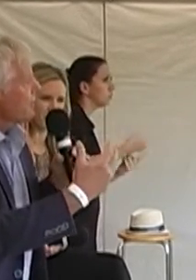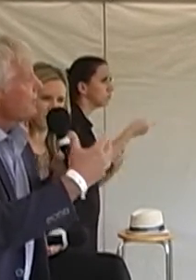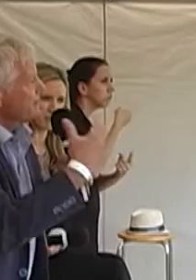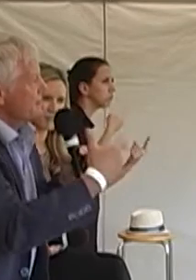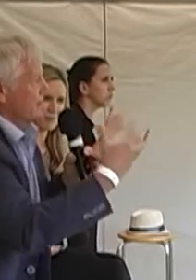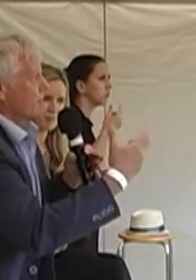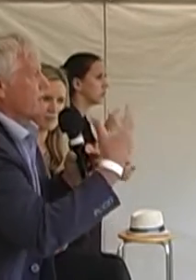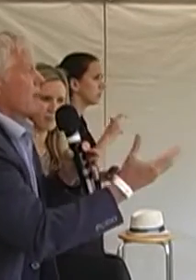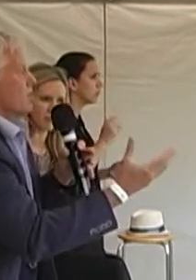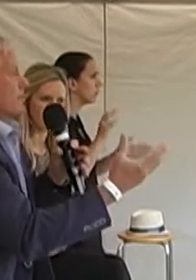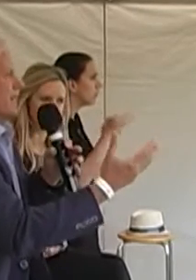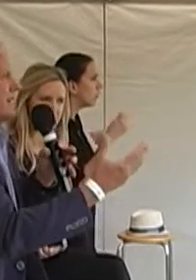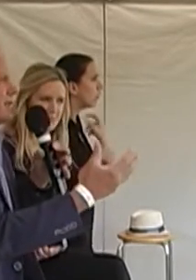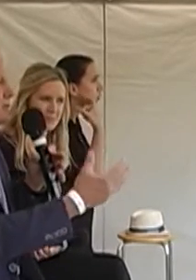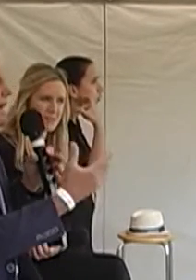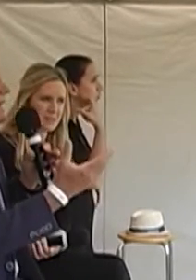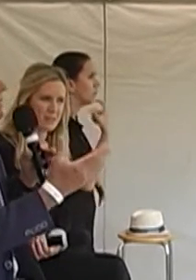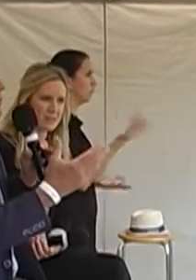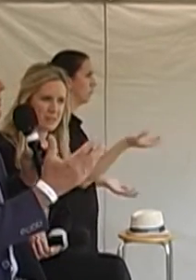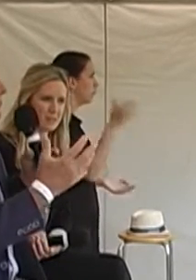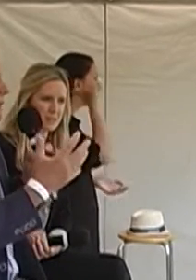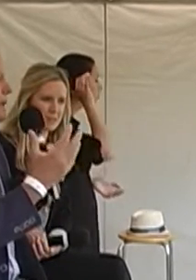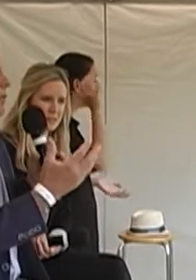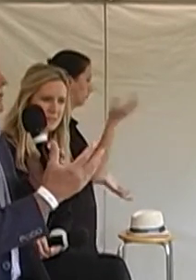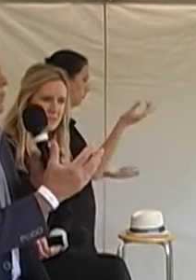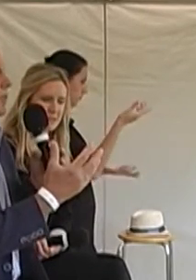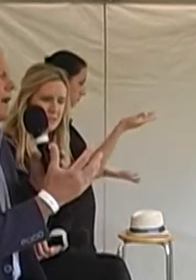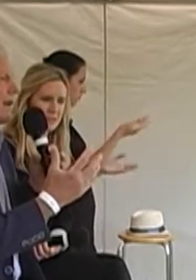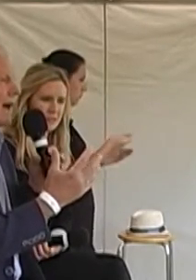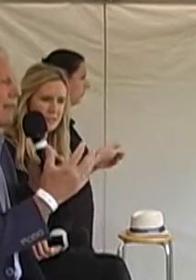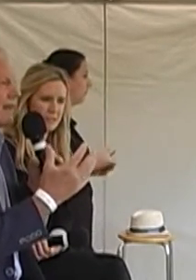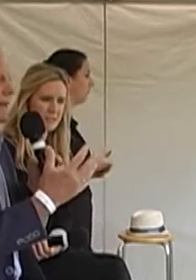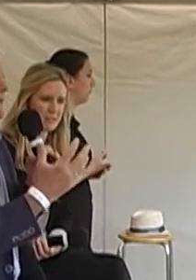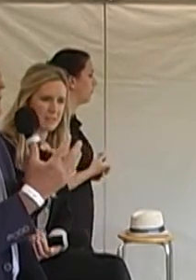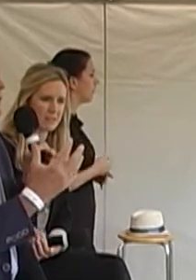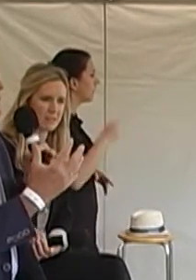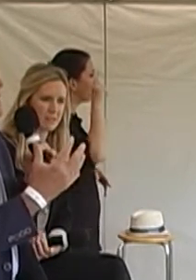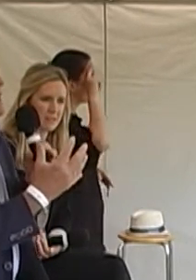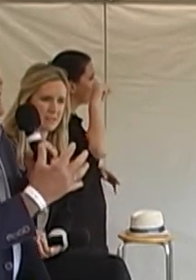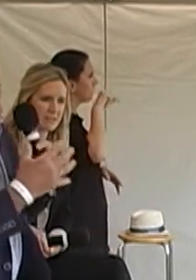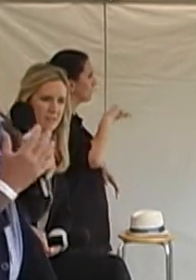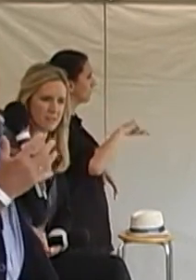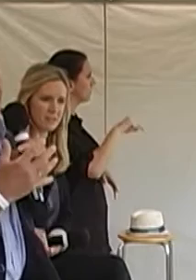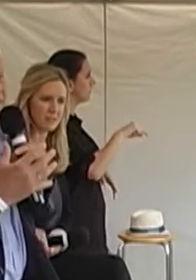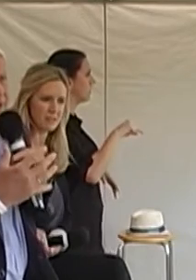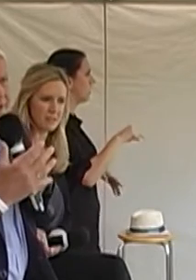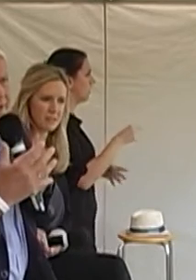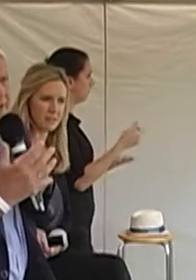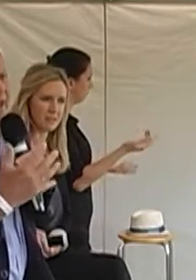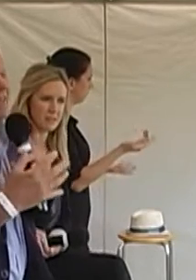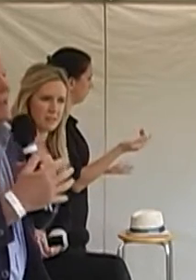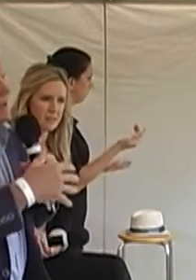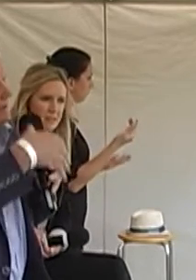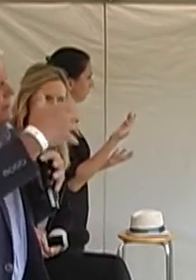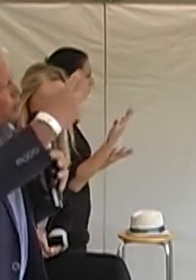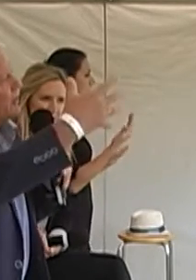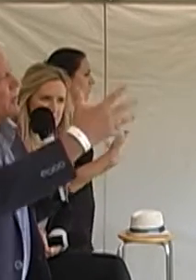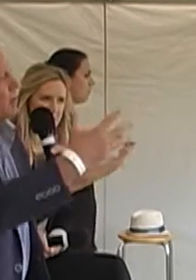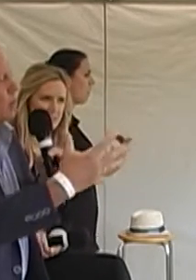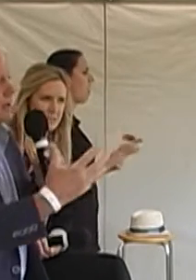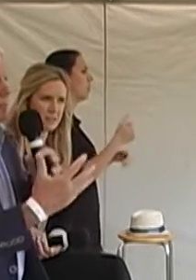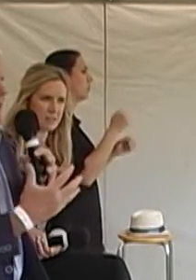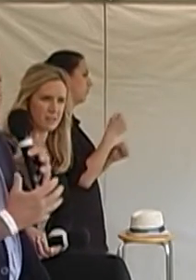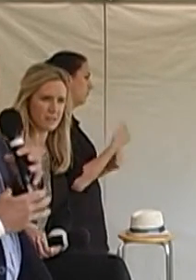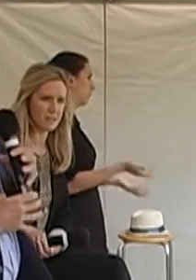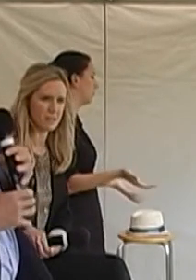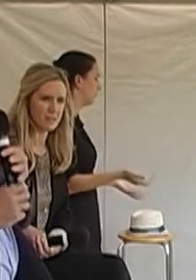and people were listening in for an hour. Today that would be impossible, and I think that is a loss and a bigger threat, as I said, than that you hear